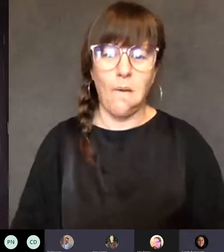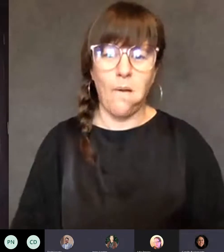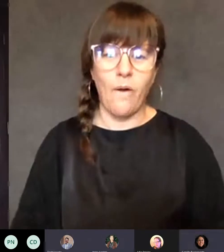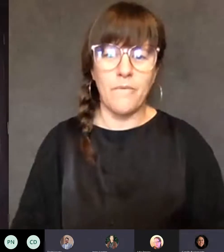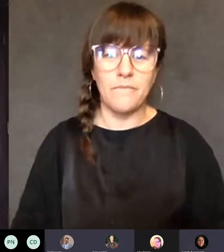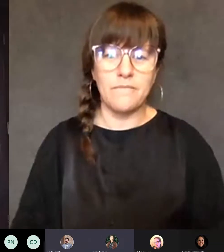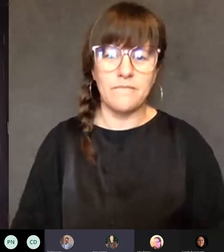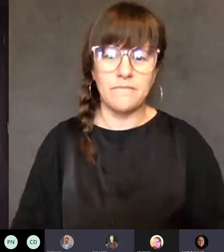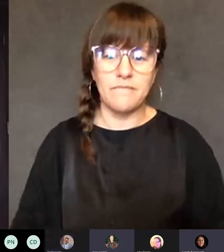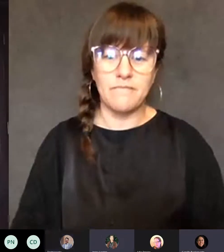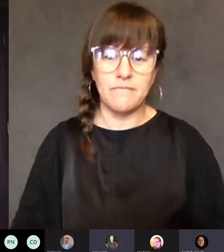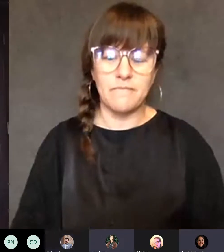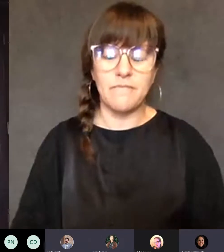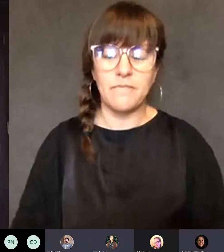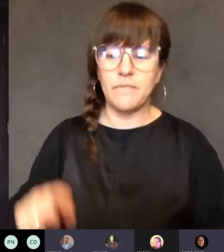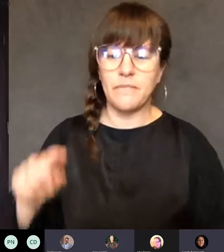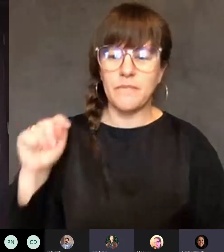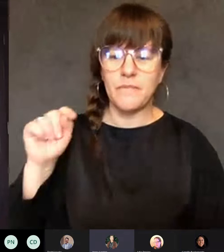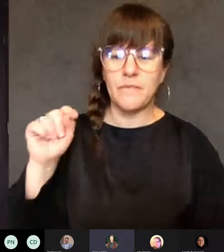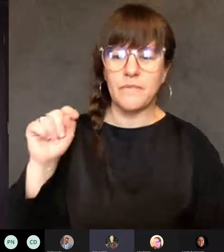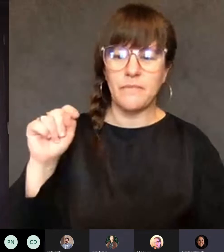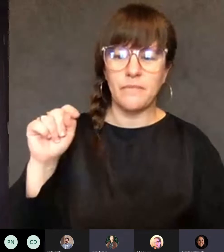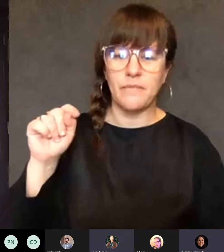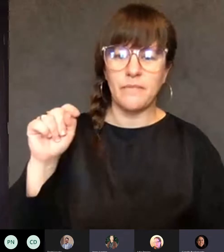Can I it's Becky, it's- copy trail?